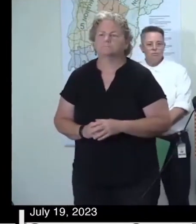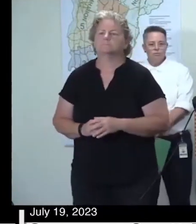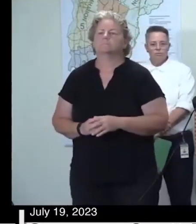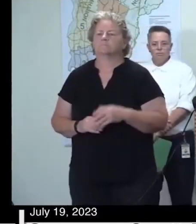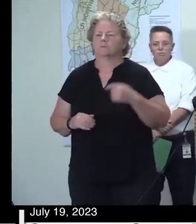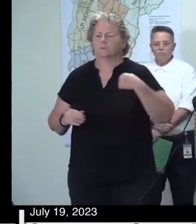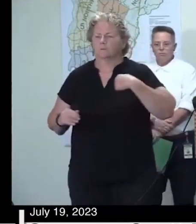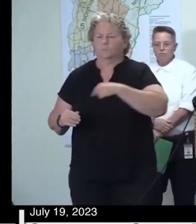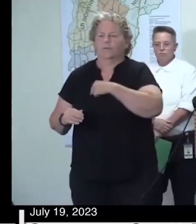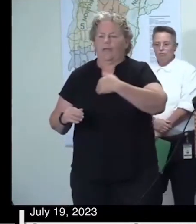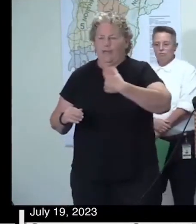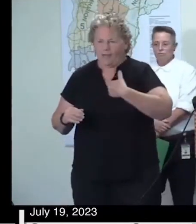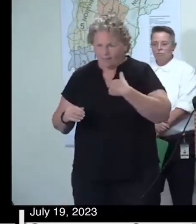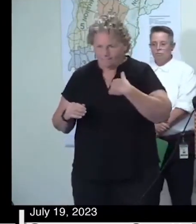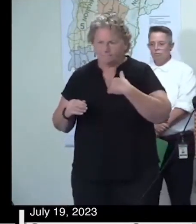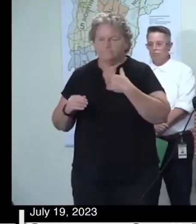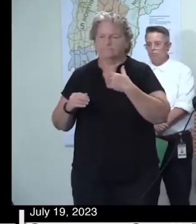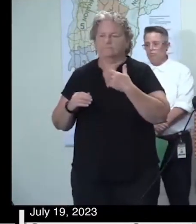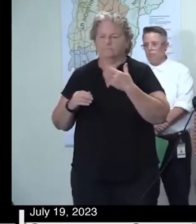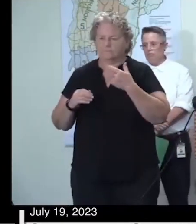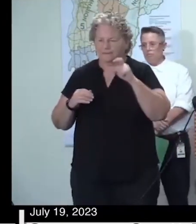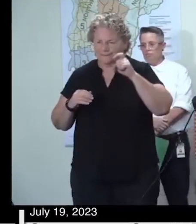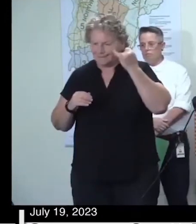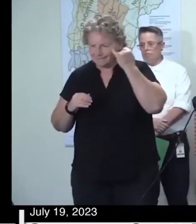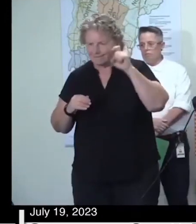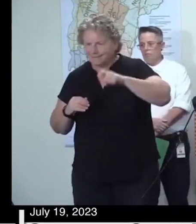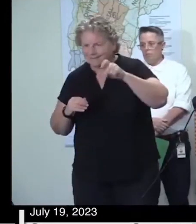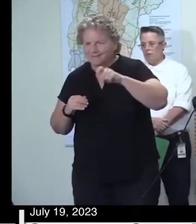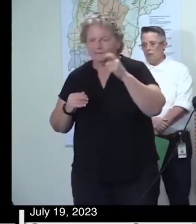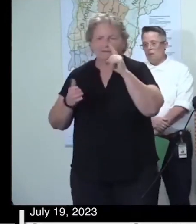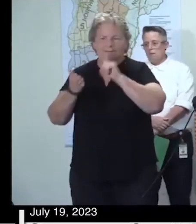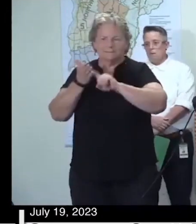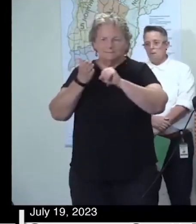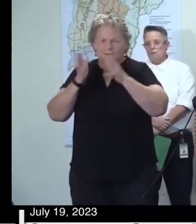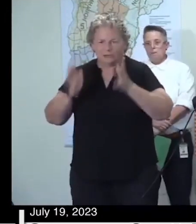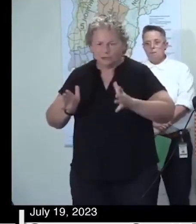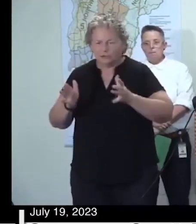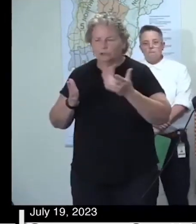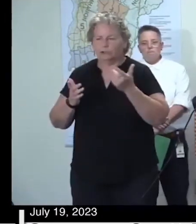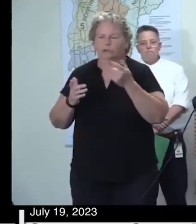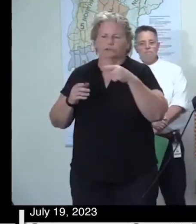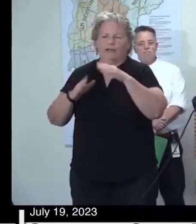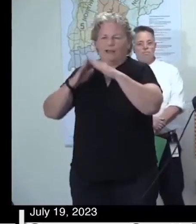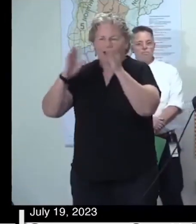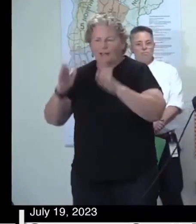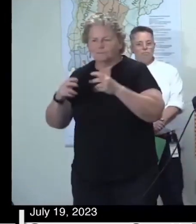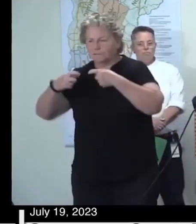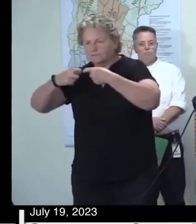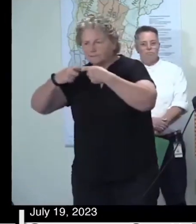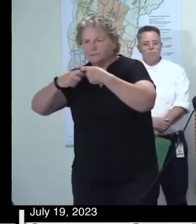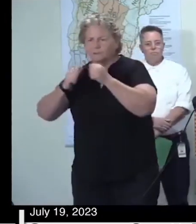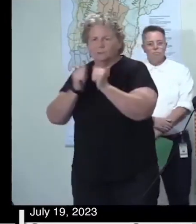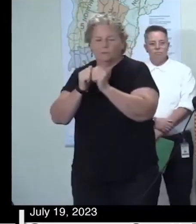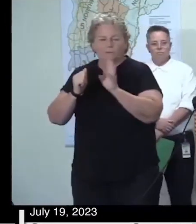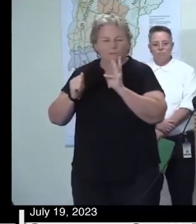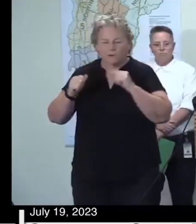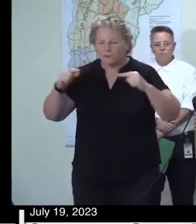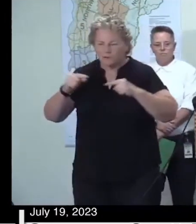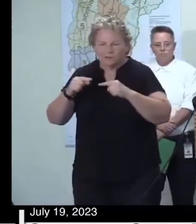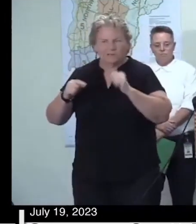safety hazards to prevent accidental electrocutions, explosions, and to identify structural integrity